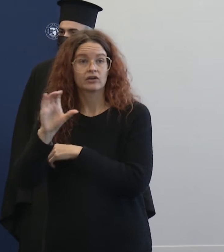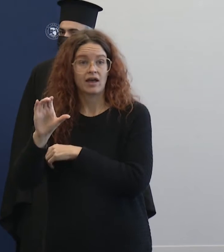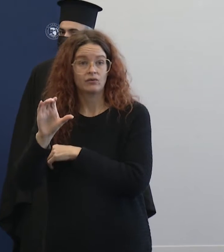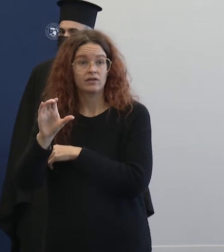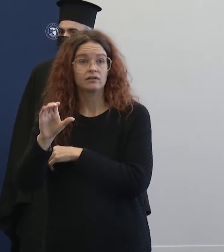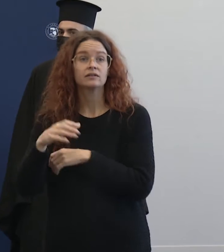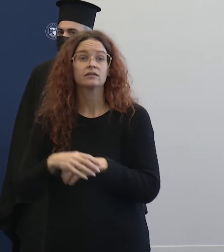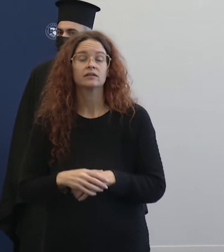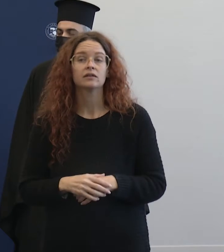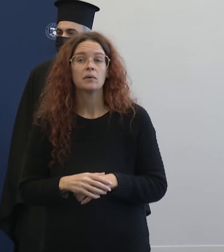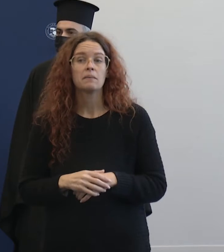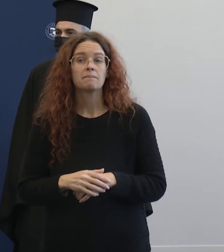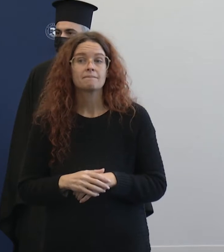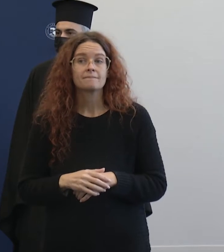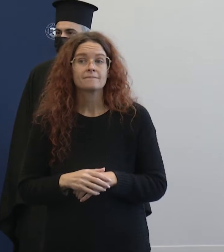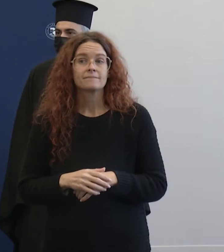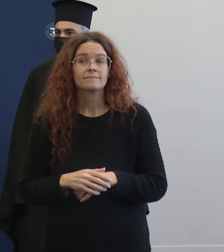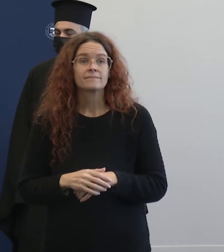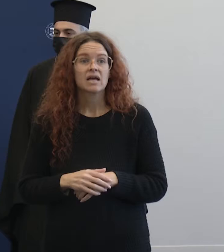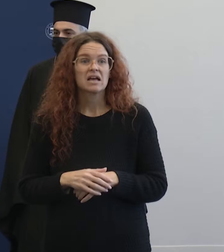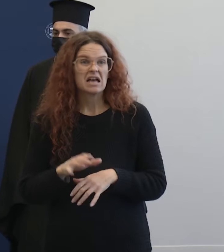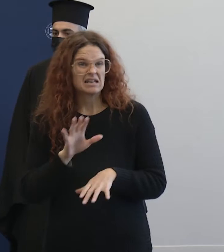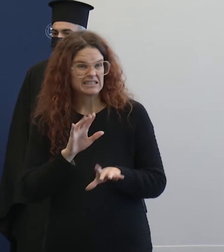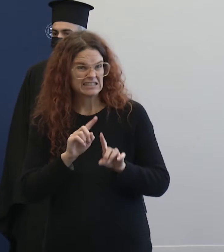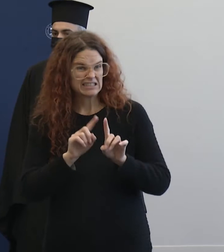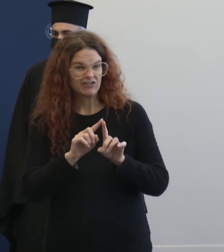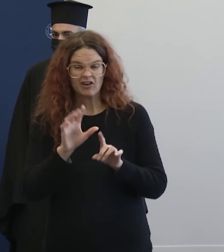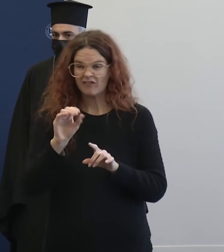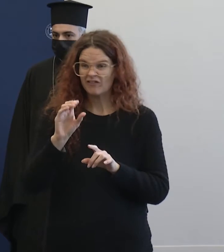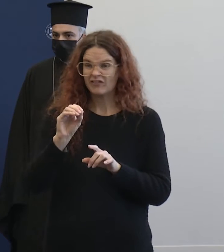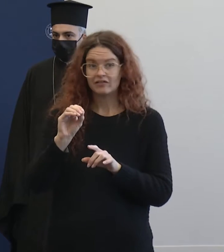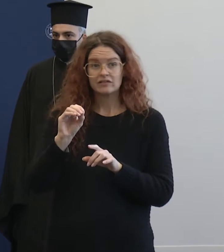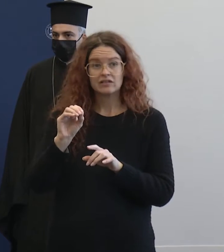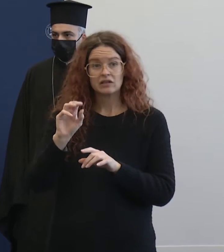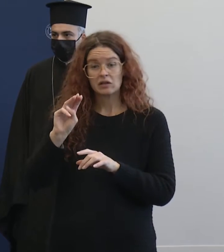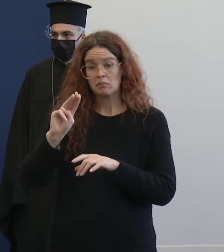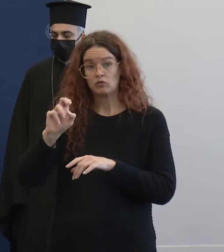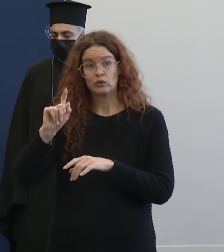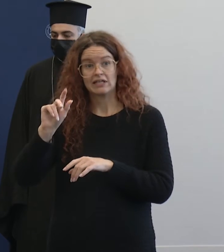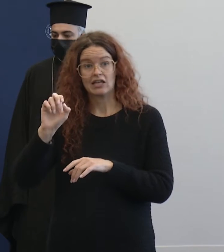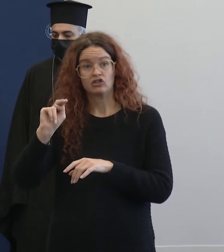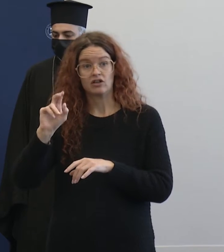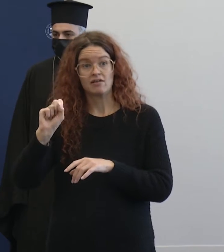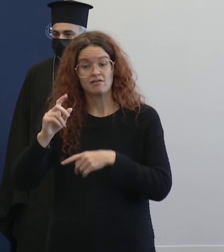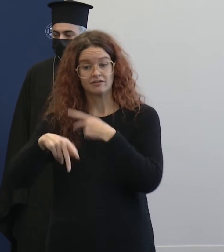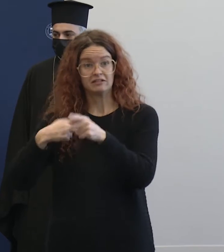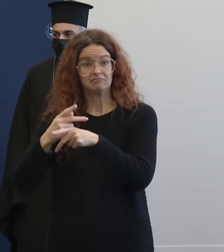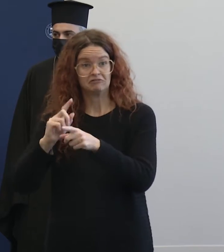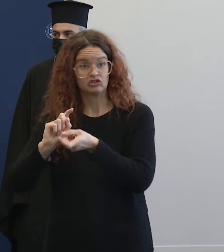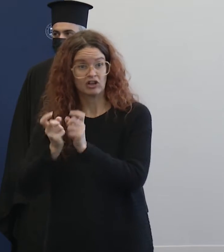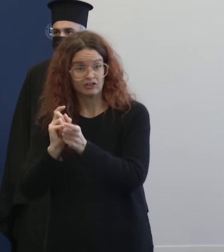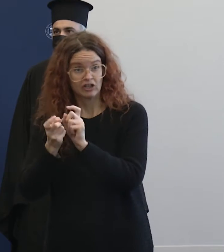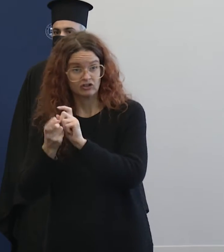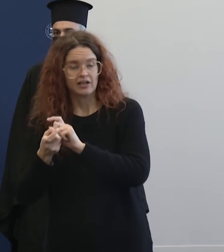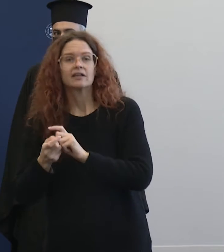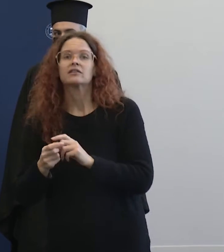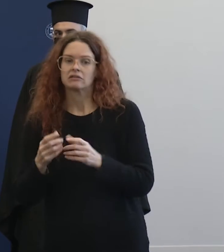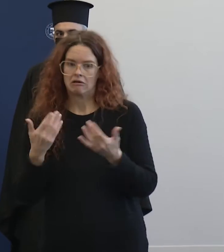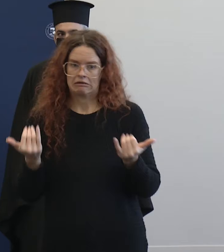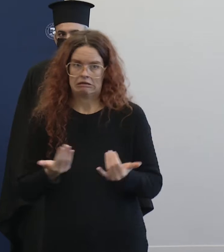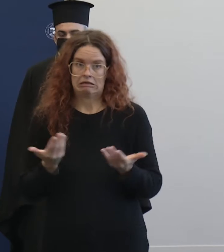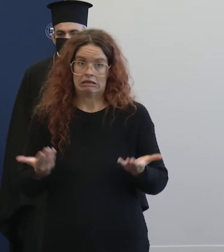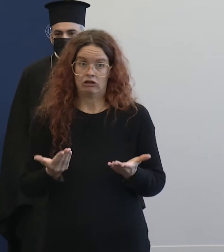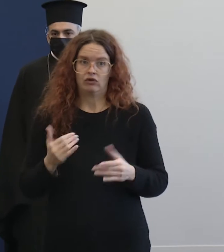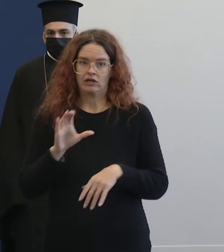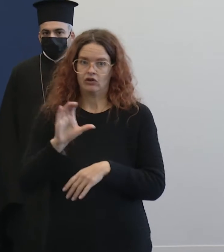the country. And roughly 50 mutations of the original COVID strain exist today, so now more than ever, we need to get this